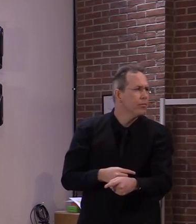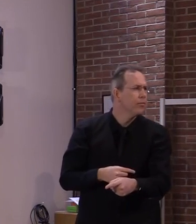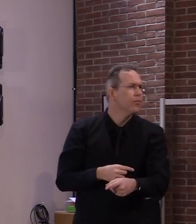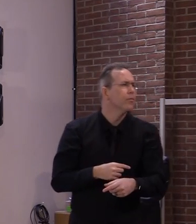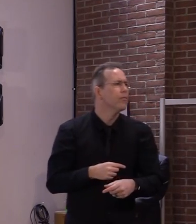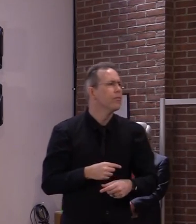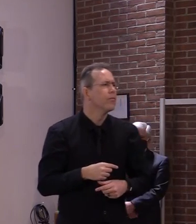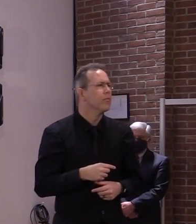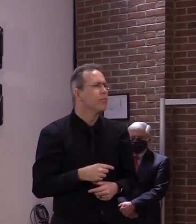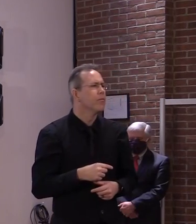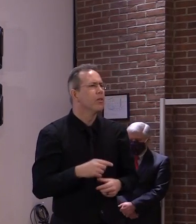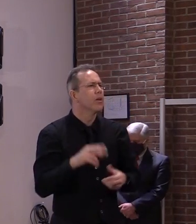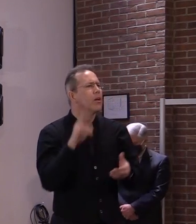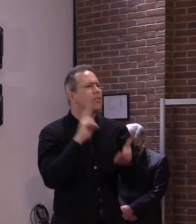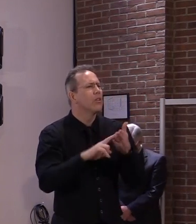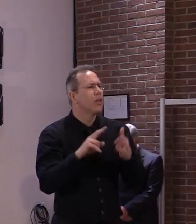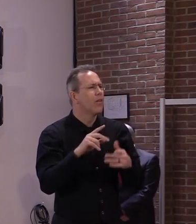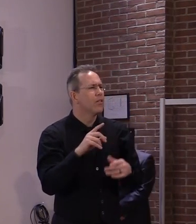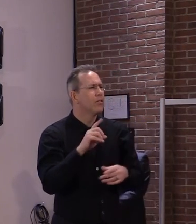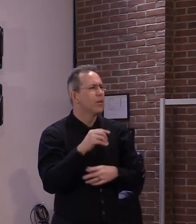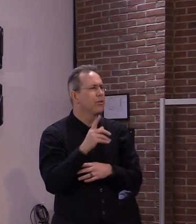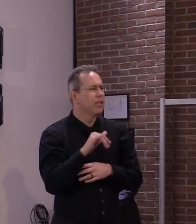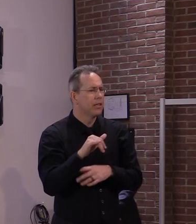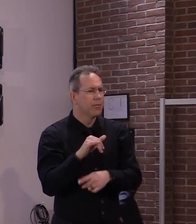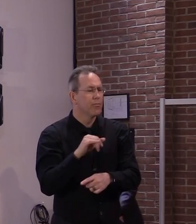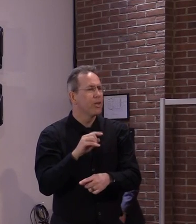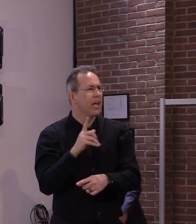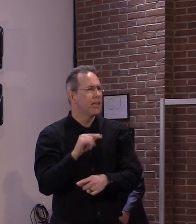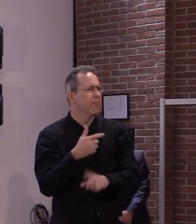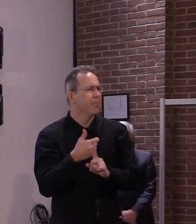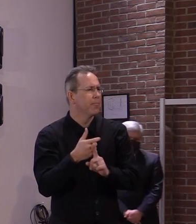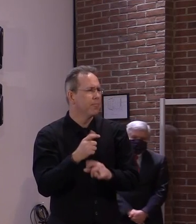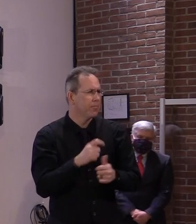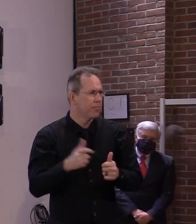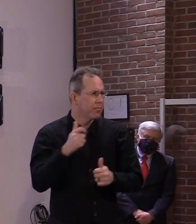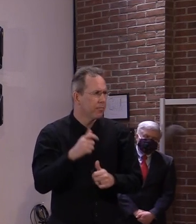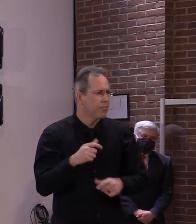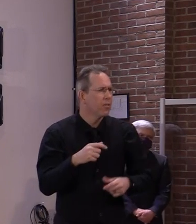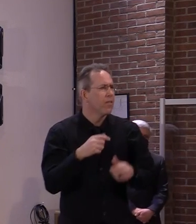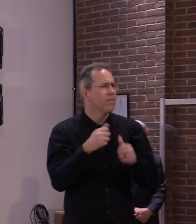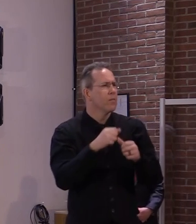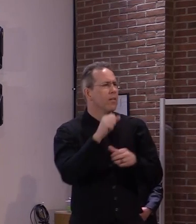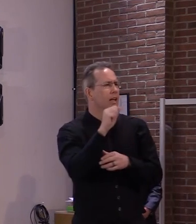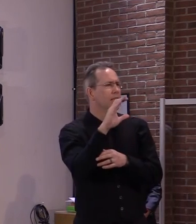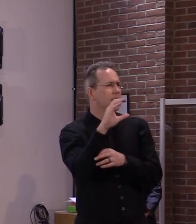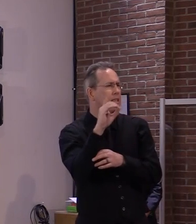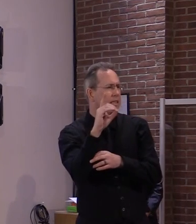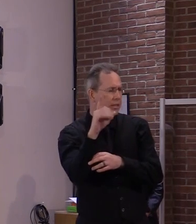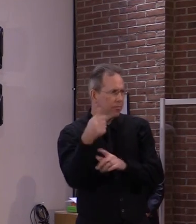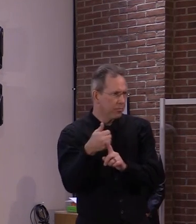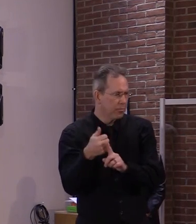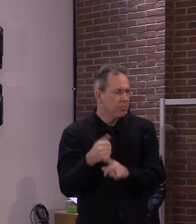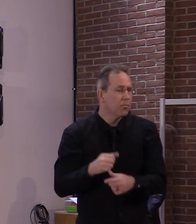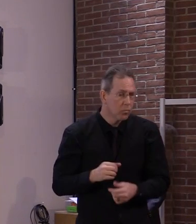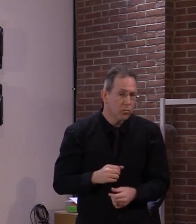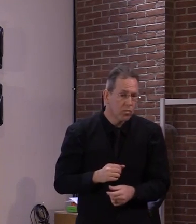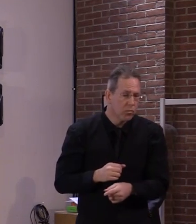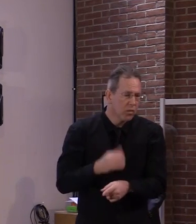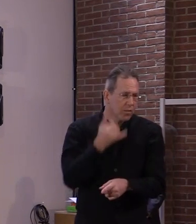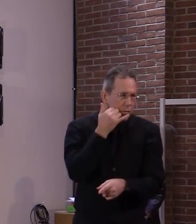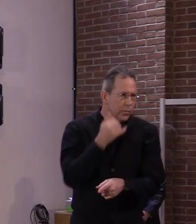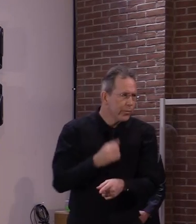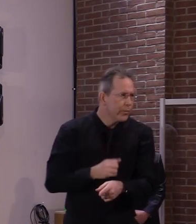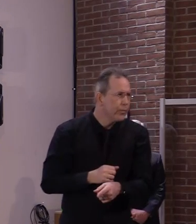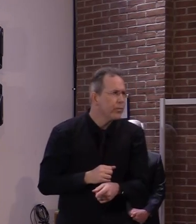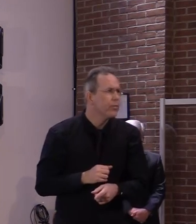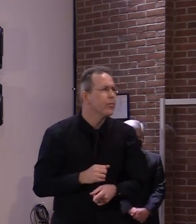Ted? Yes, this is Ted Brady, the Deputy Secretary for the Agency of Commerce. The Agency of Commerce will be updating the WorkSafe memo on